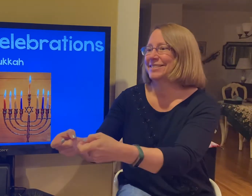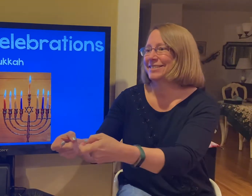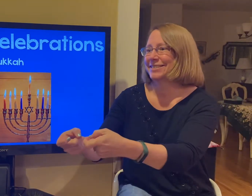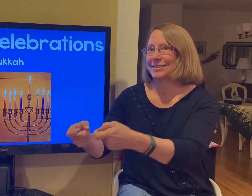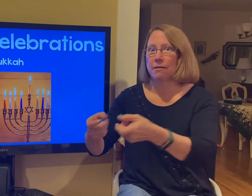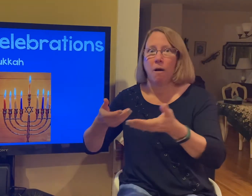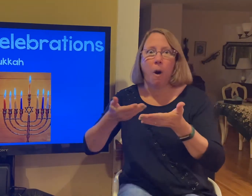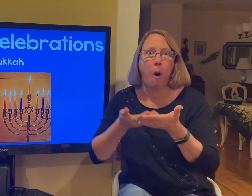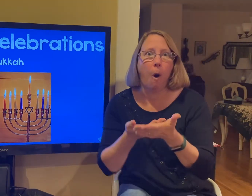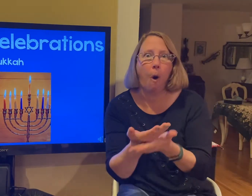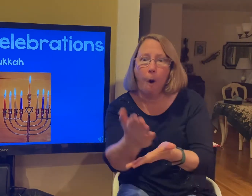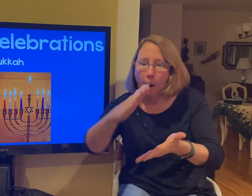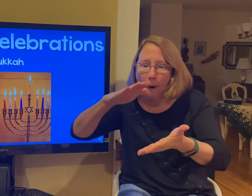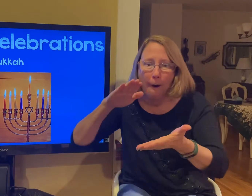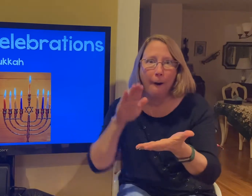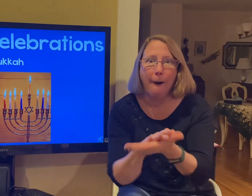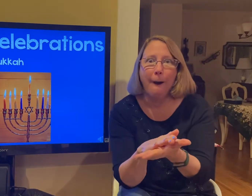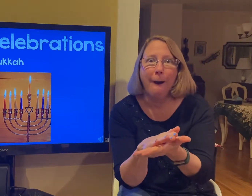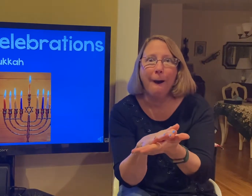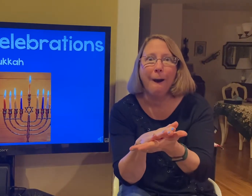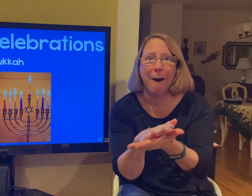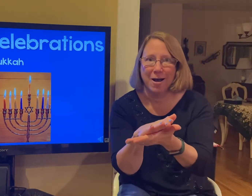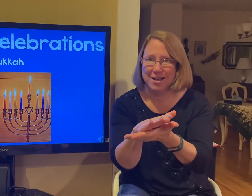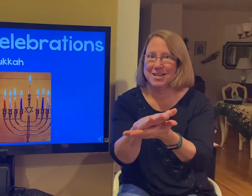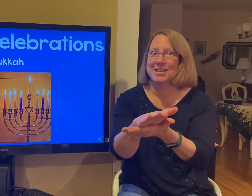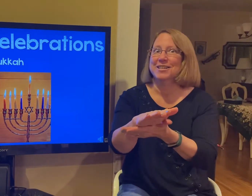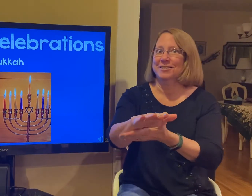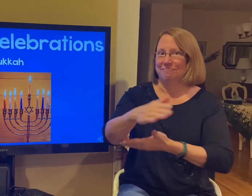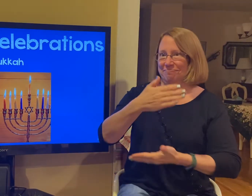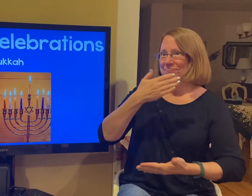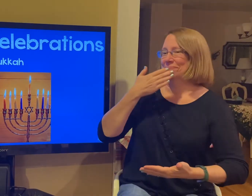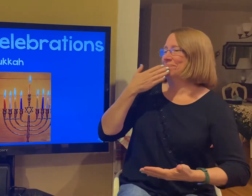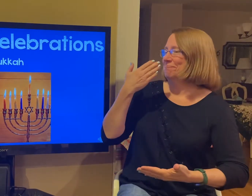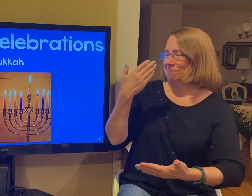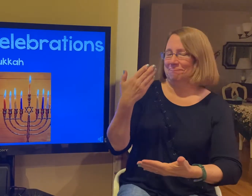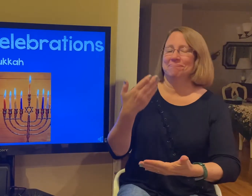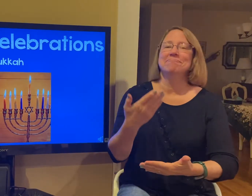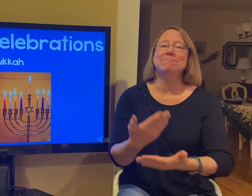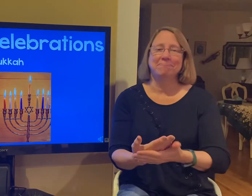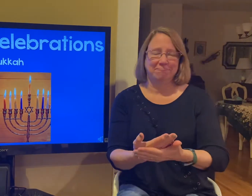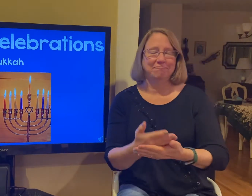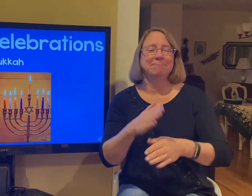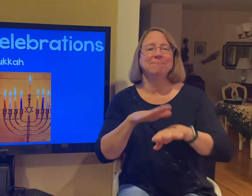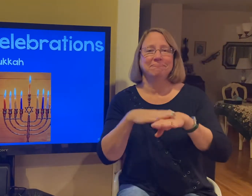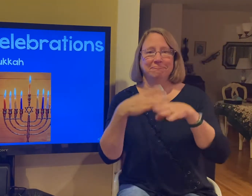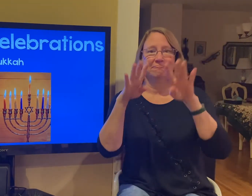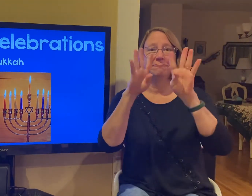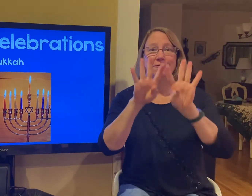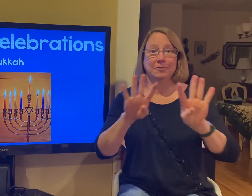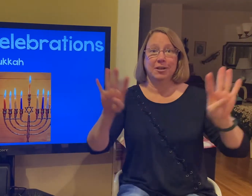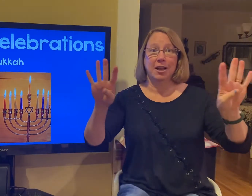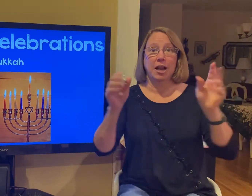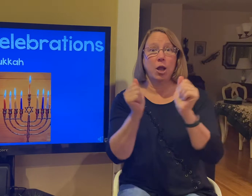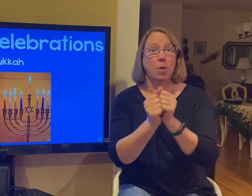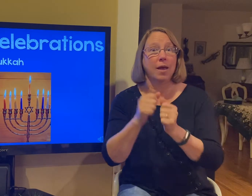pancakes are traditionally associated with Hanukkah and are served with applesauce and sour